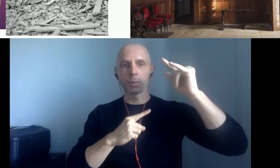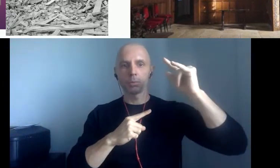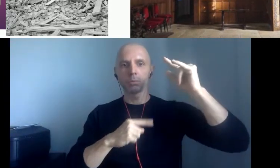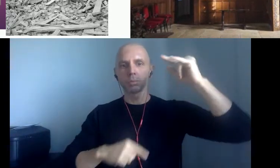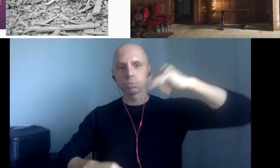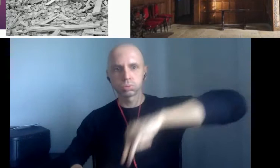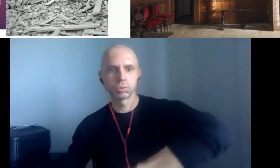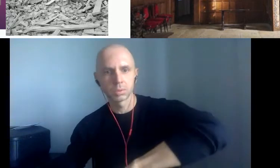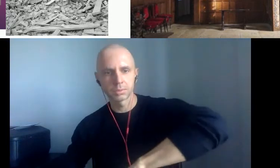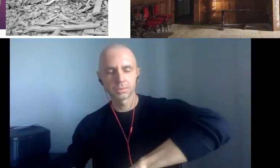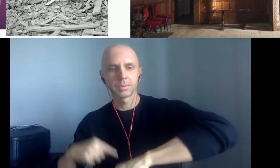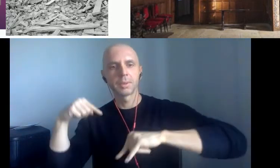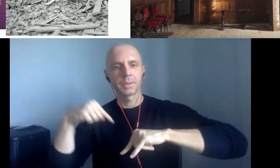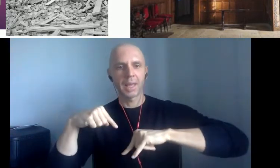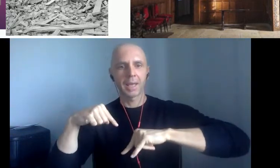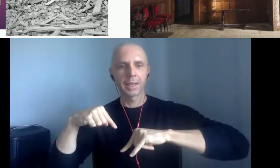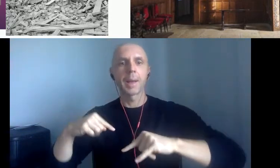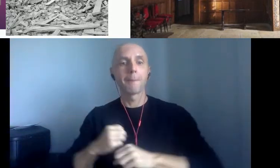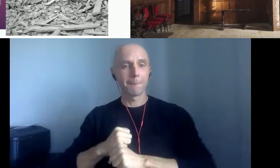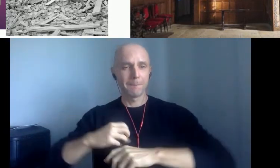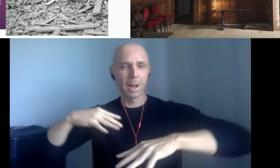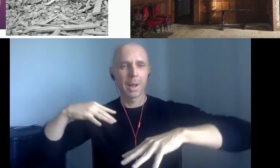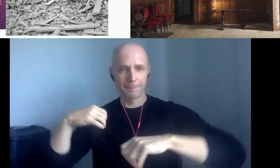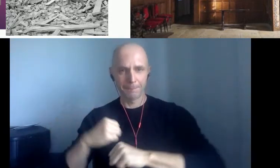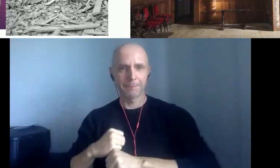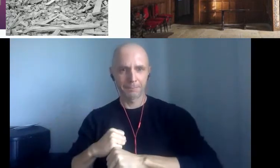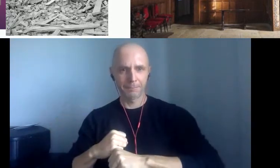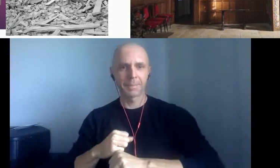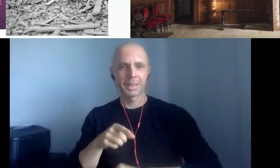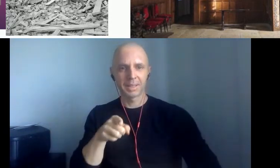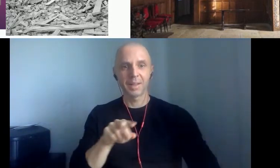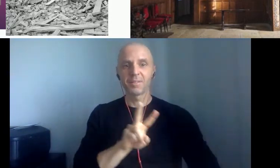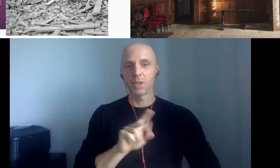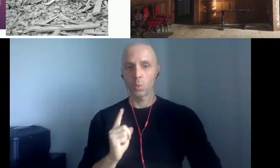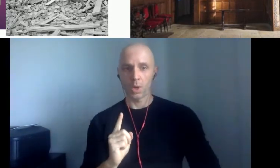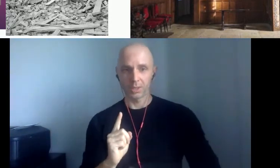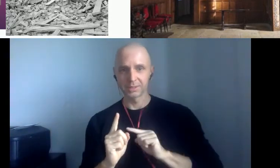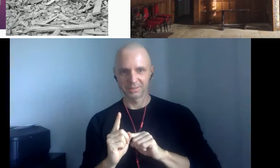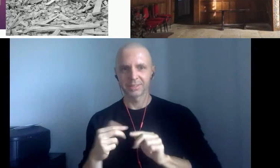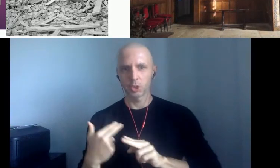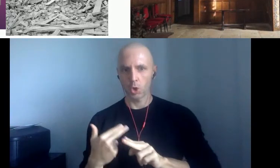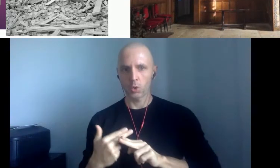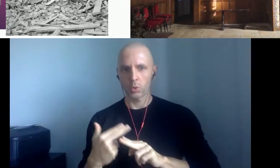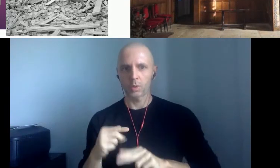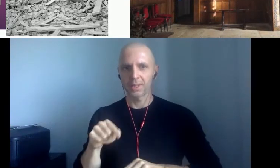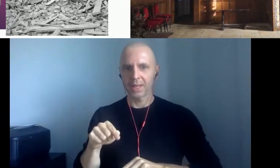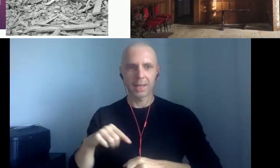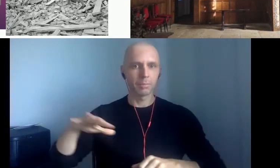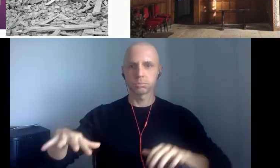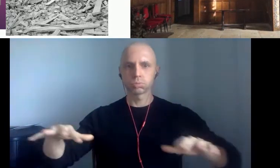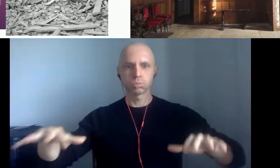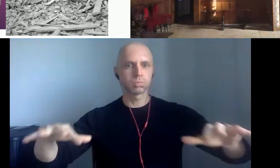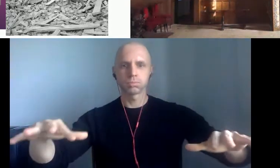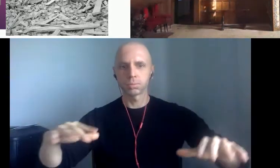distance and just have it cut out the right moment to land on London. Of course, V1s landed all over the place because it was quite a faulty mechanism,